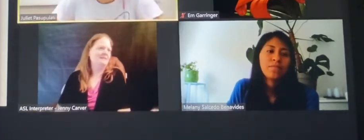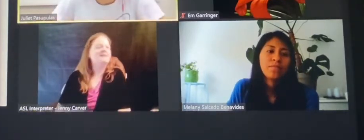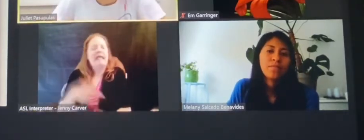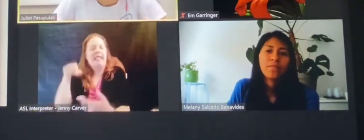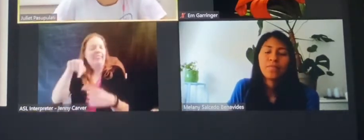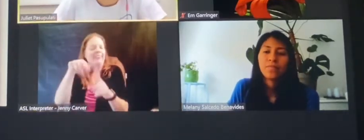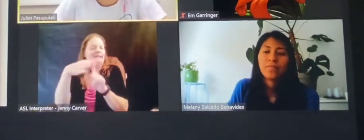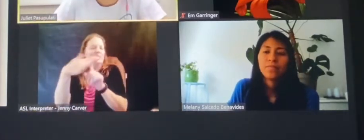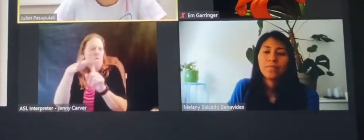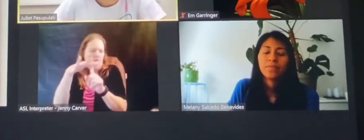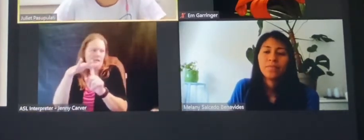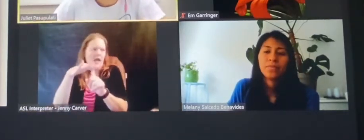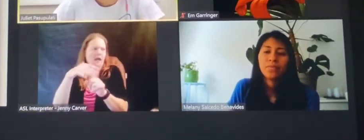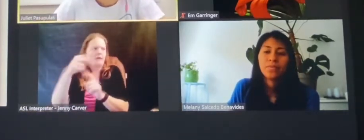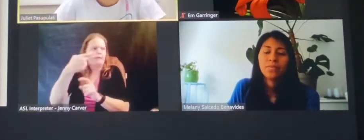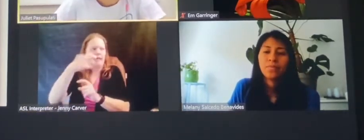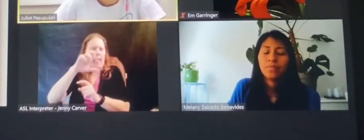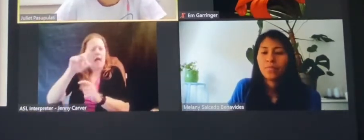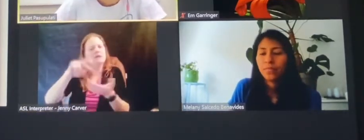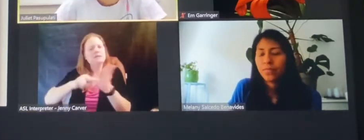In this context, yeah.